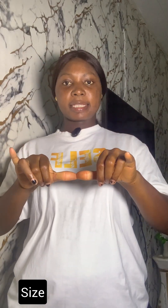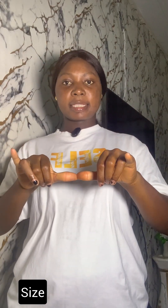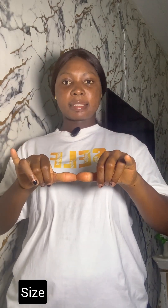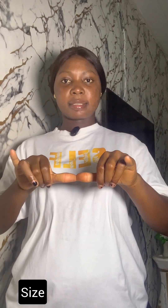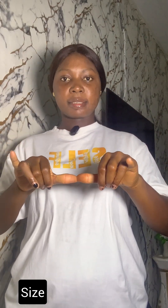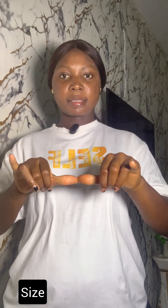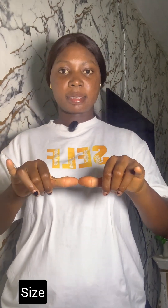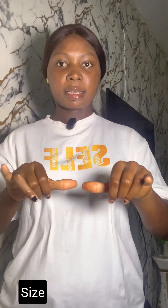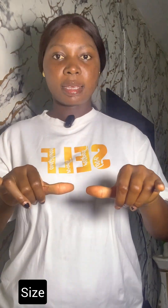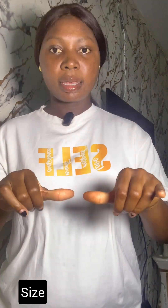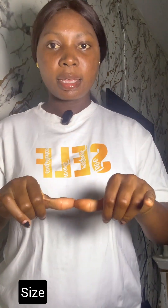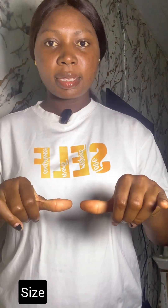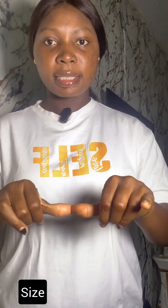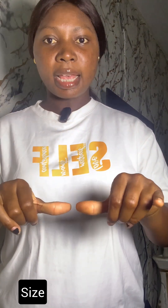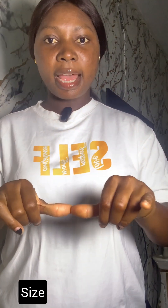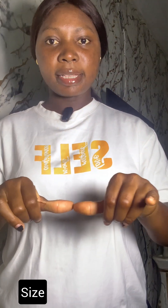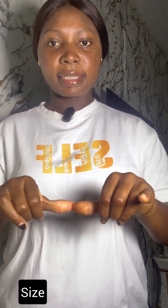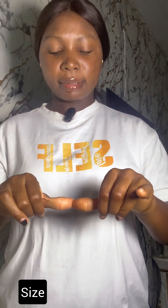Size, size,